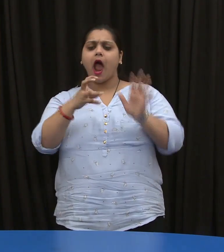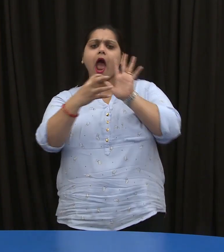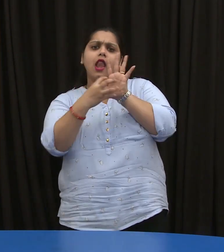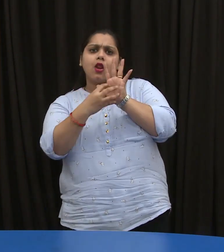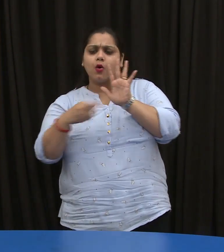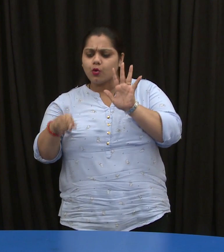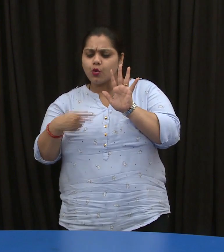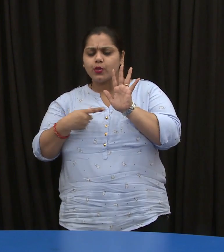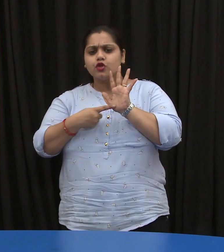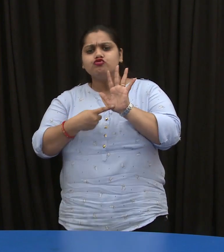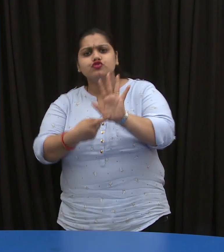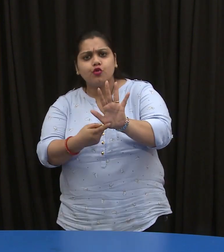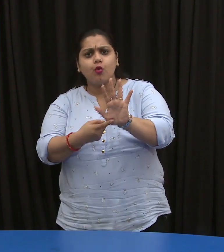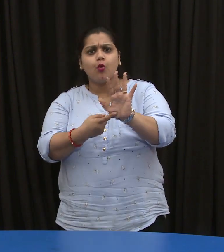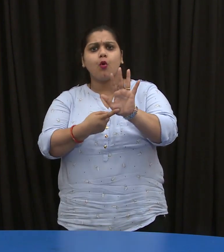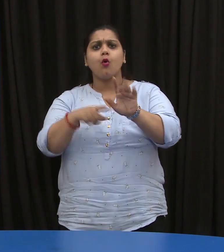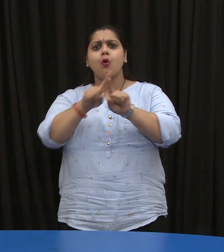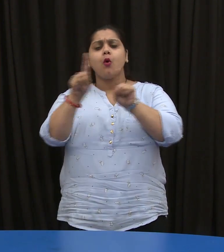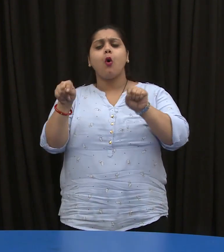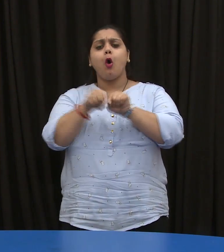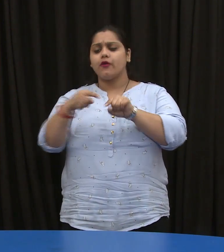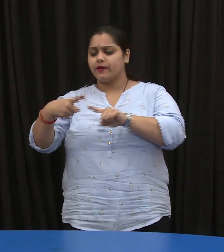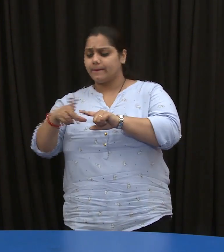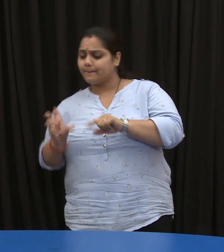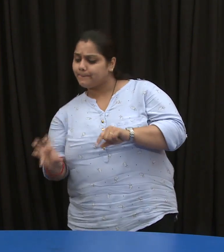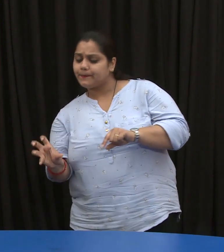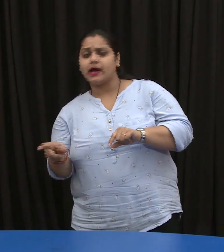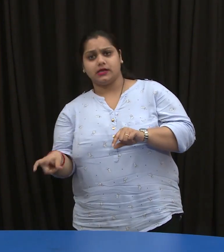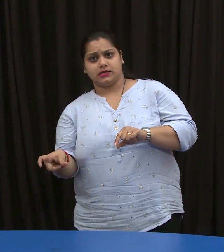the program appears on the taskbar.